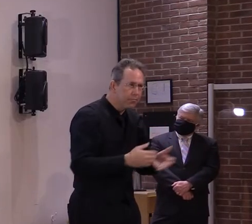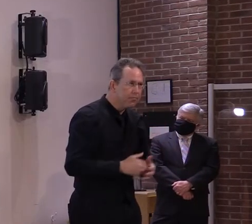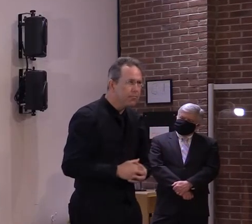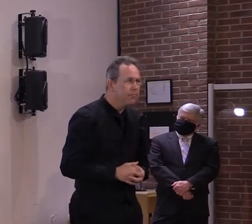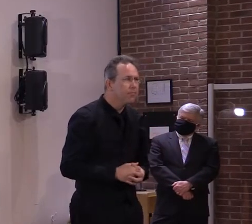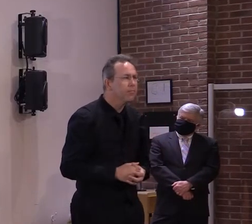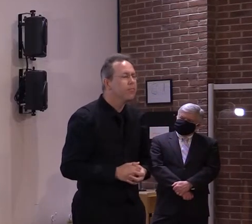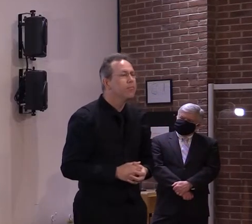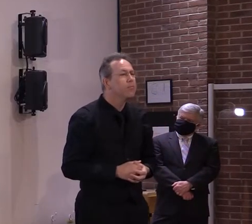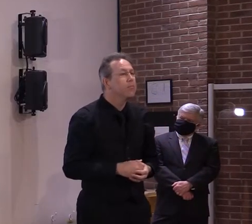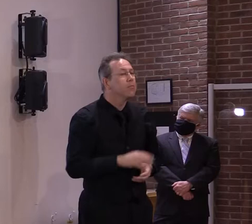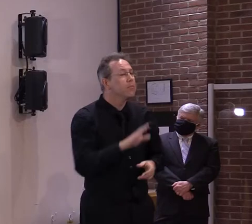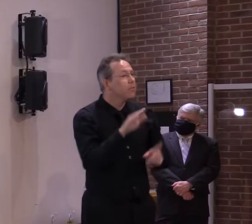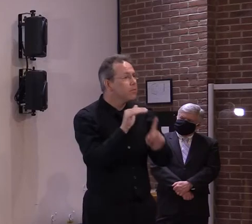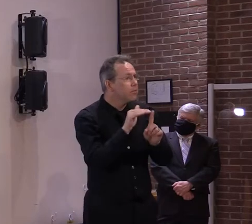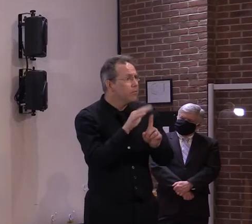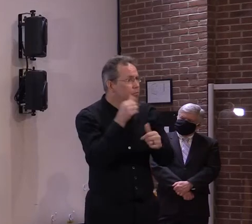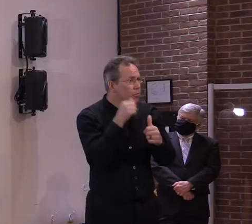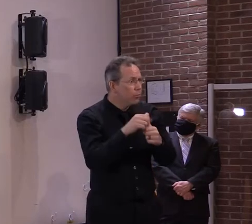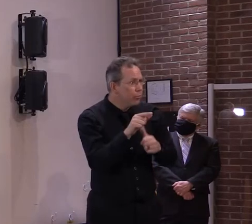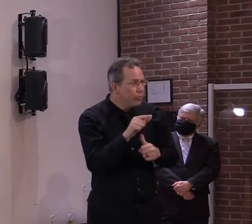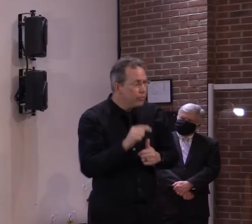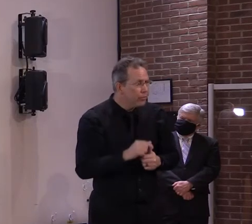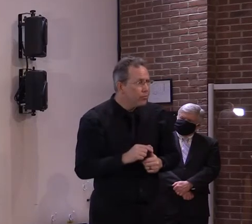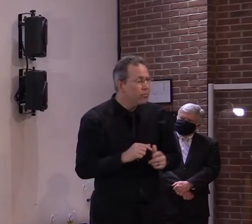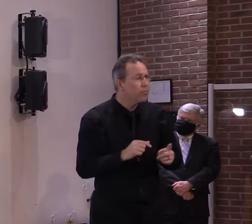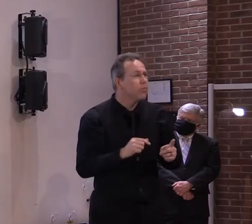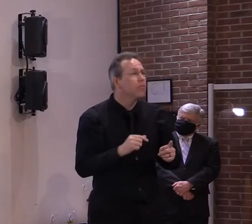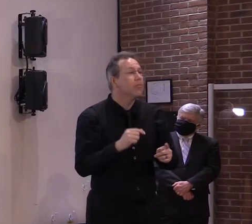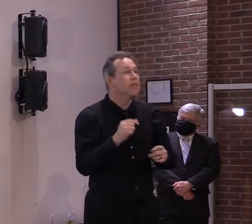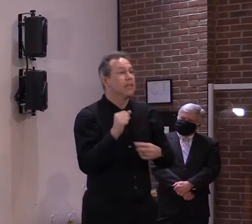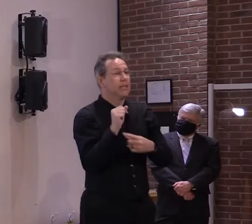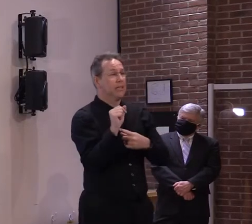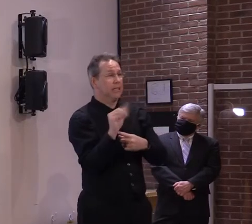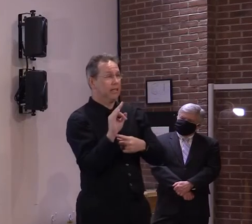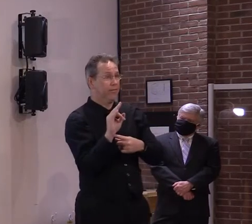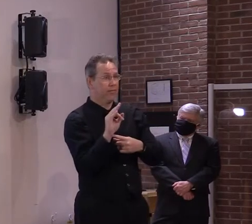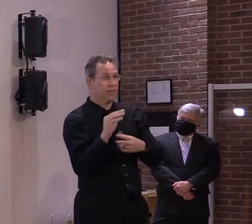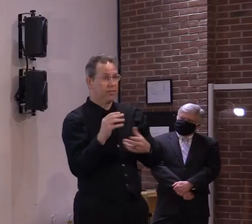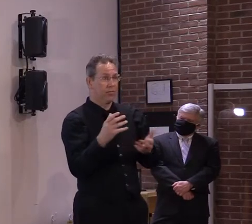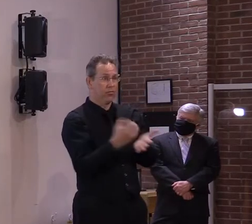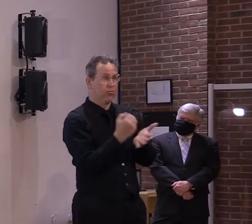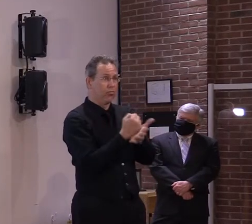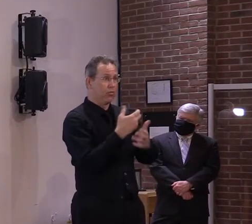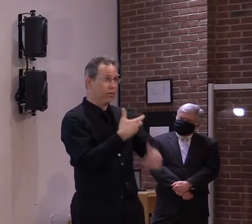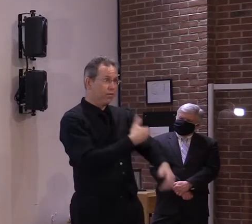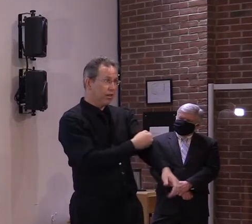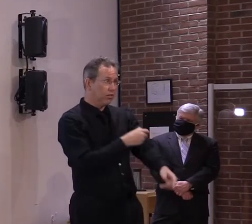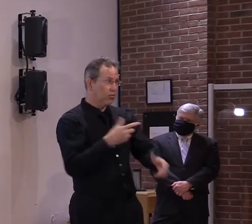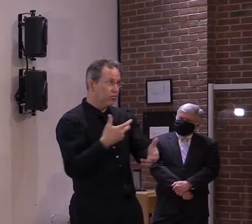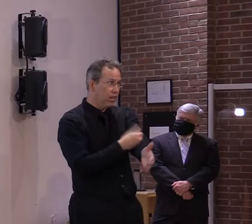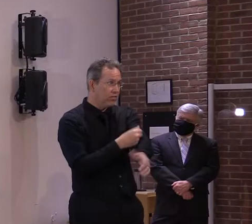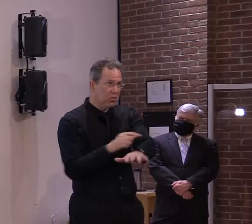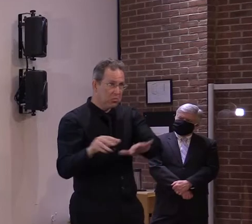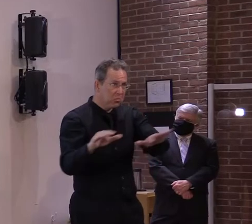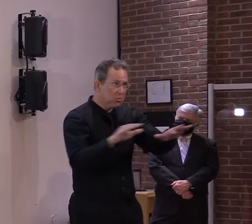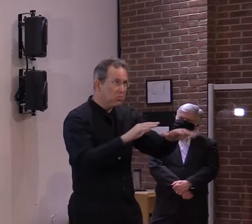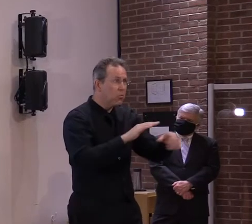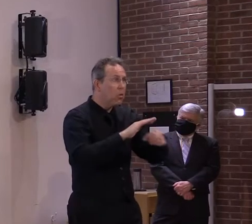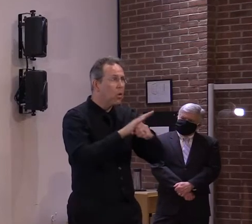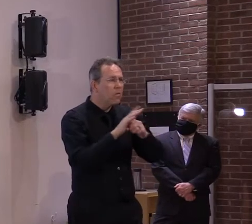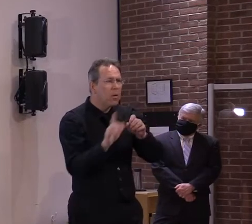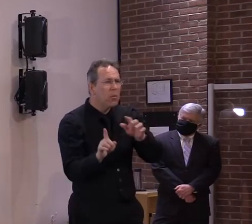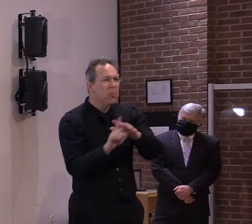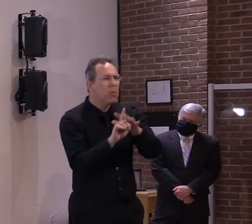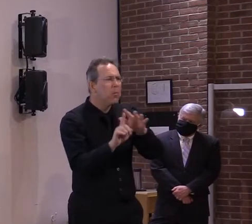the distribution of whatever number of cases there are will be very important. We presume they will be similar